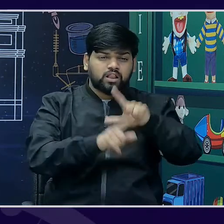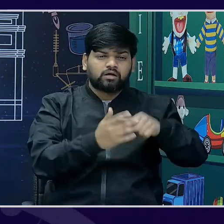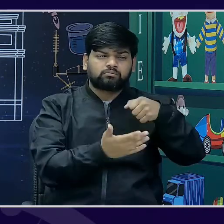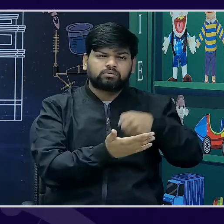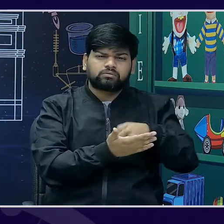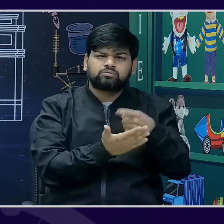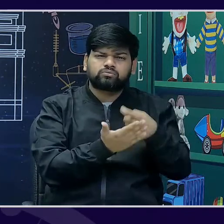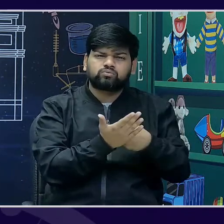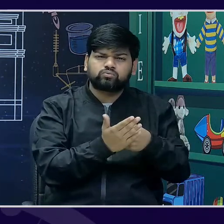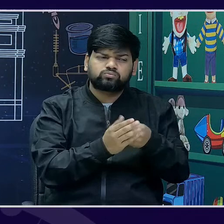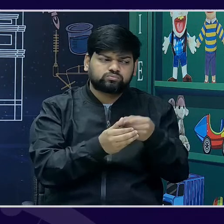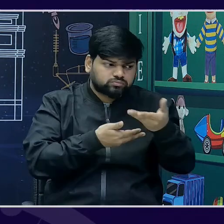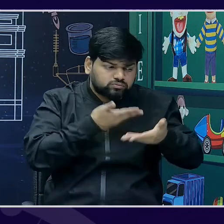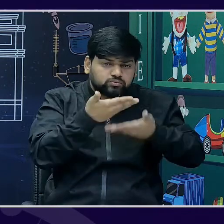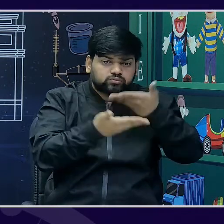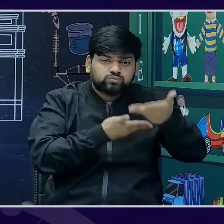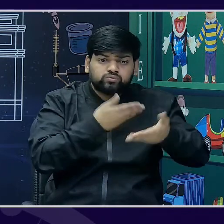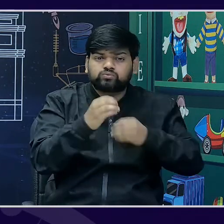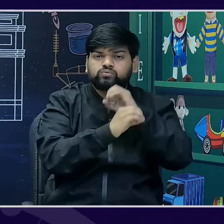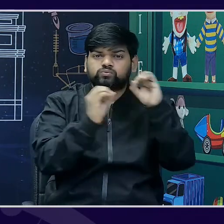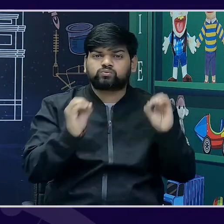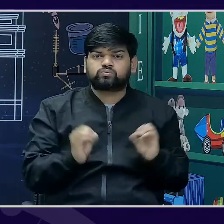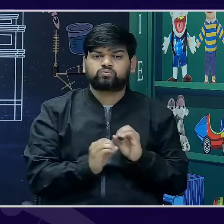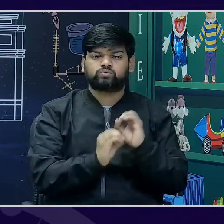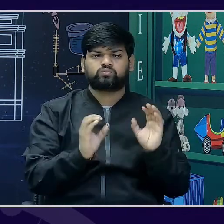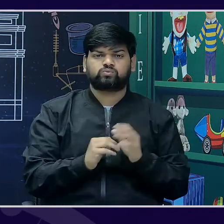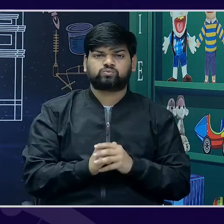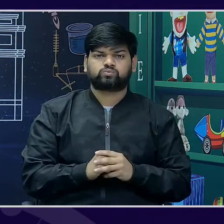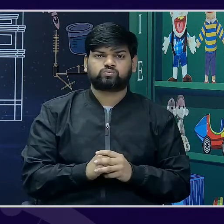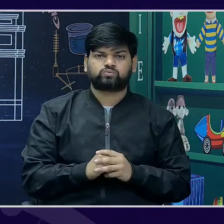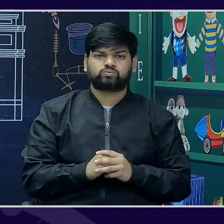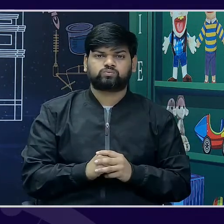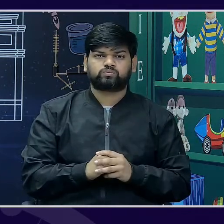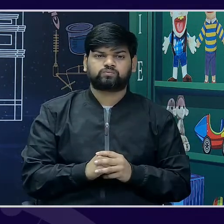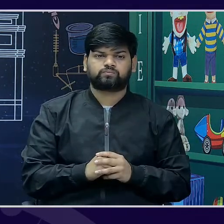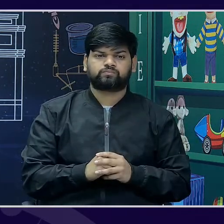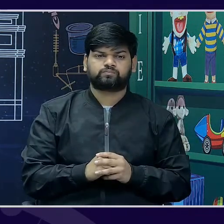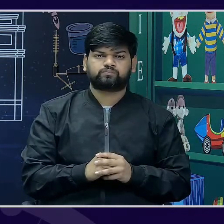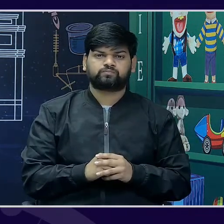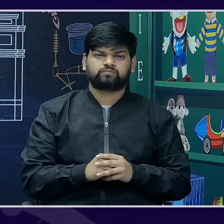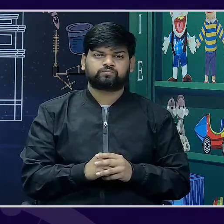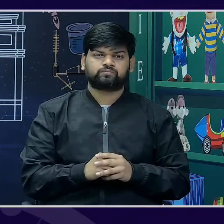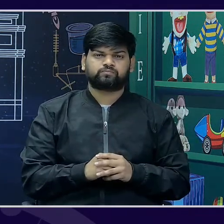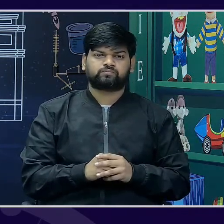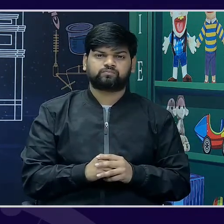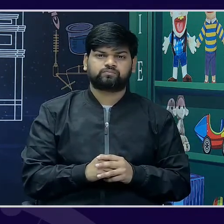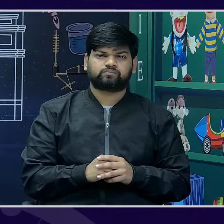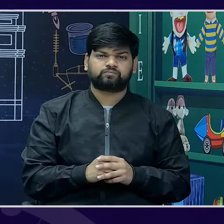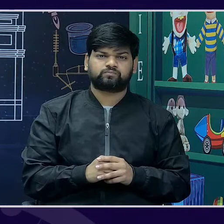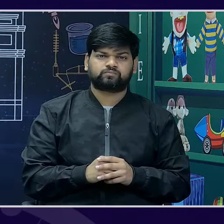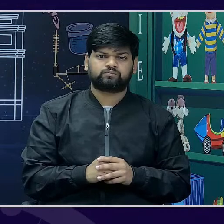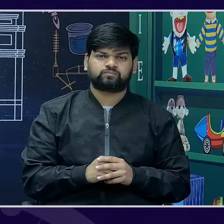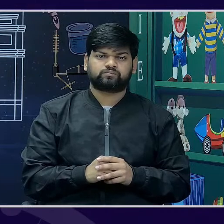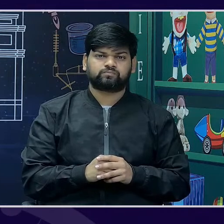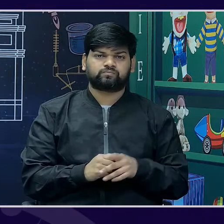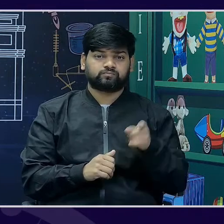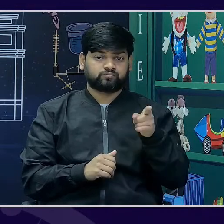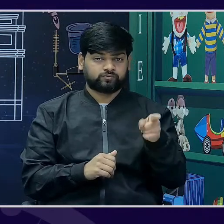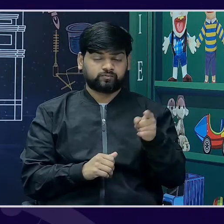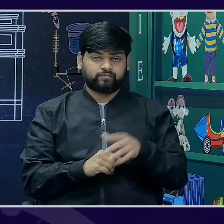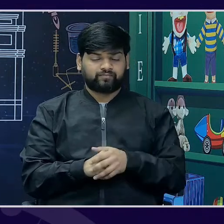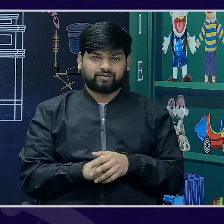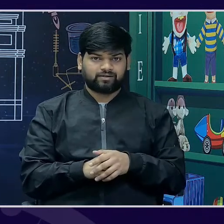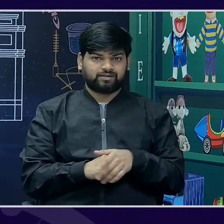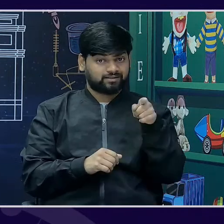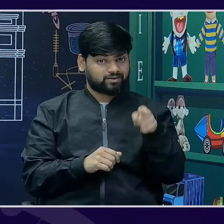children, where half day the child is being taken care by therapist and half day the child is being taken by the Montessori trained